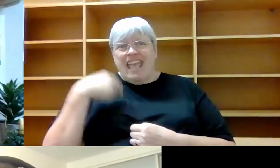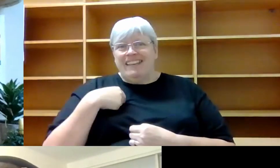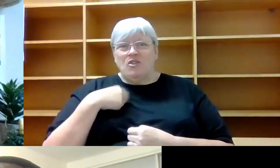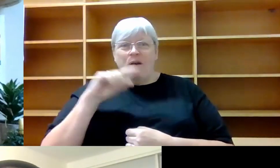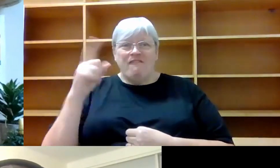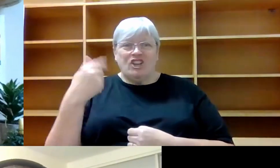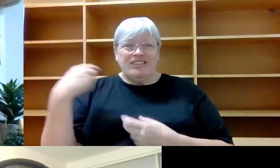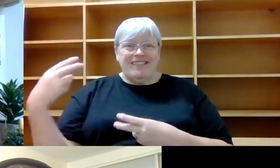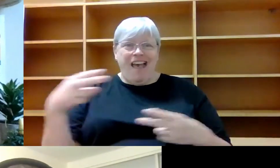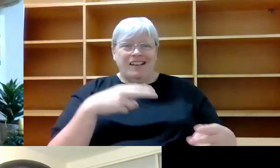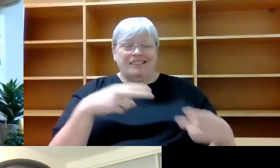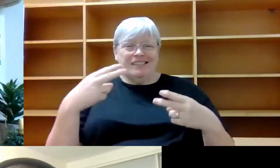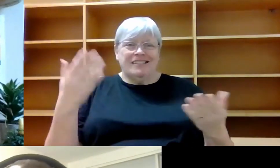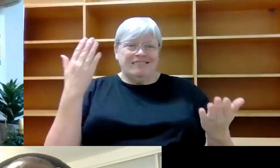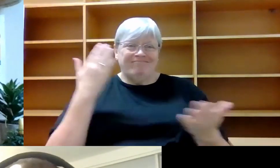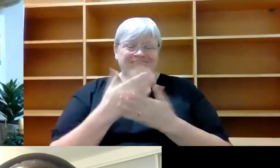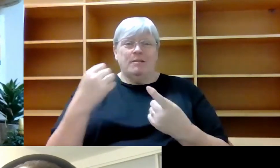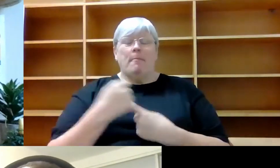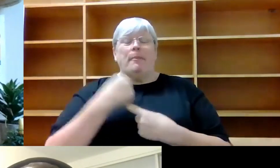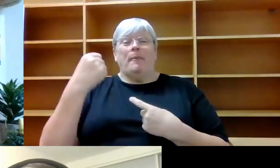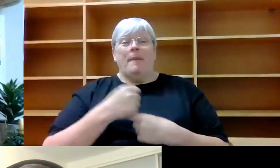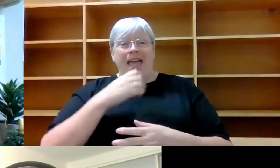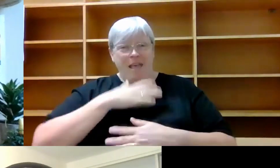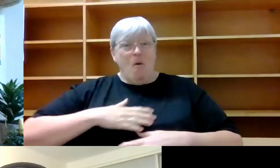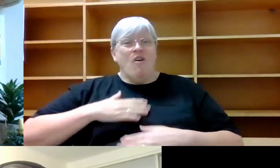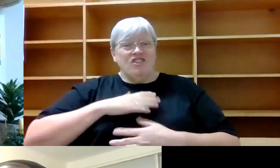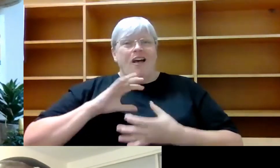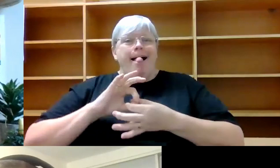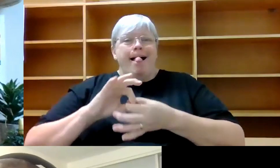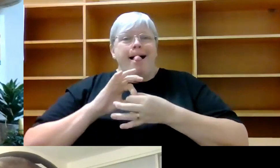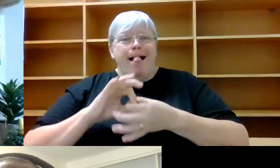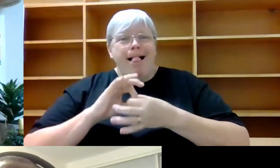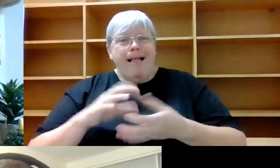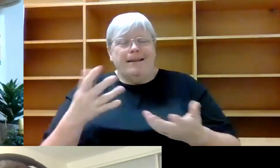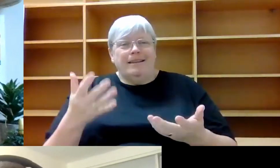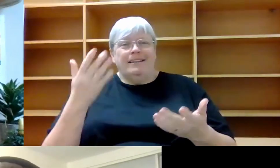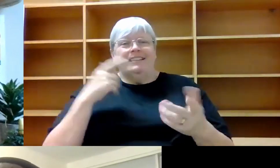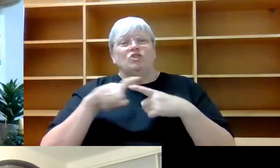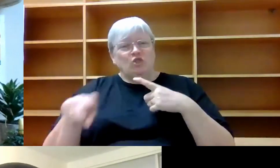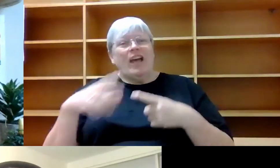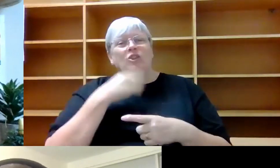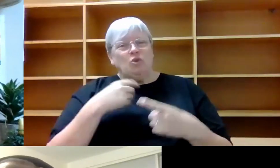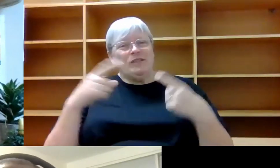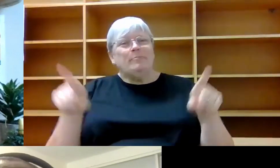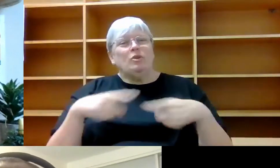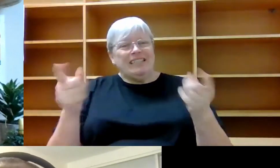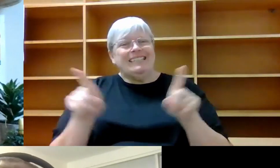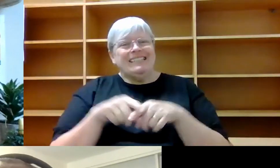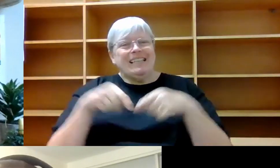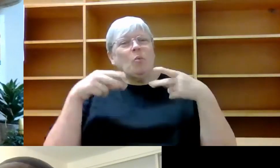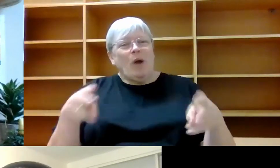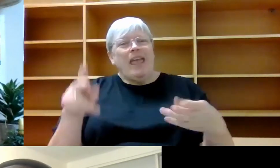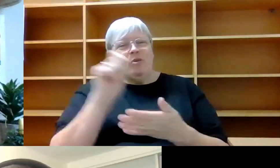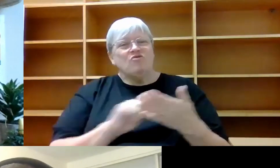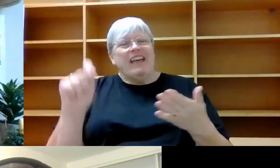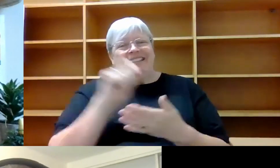you? Because it hits us, it impacts us emotionally. And so I try to use music in the same way with my writing career. I